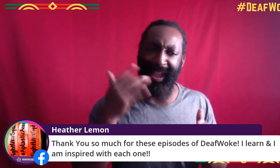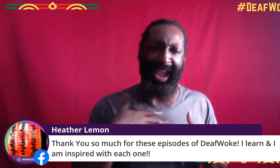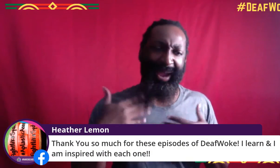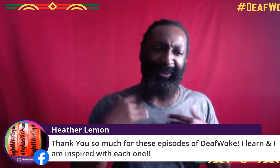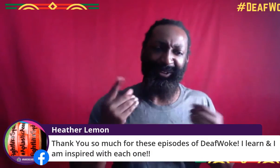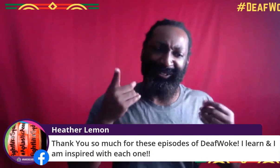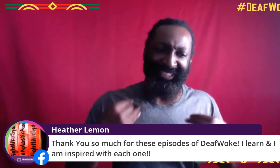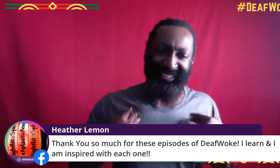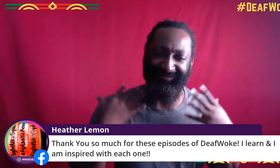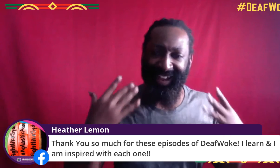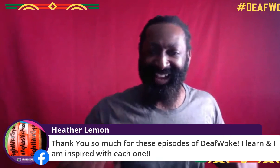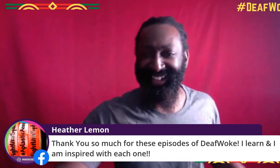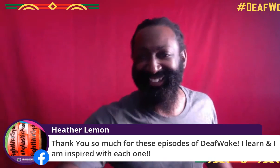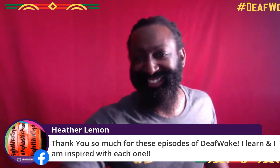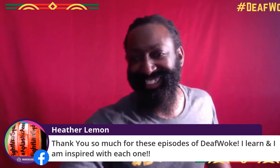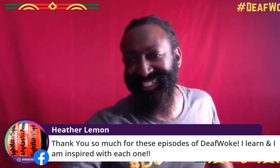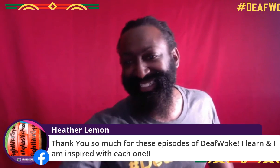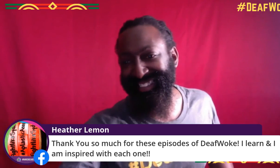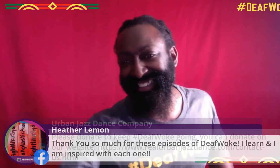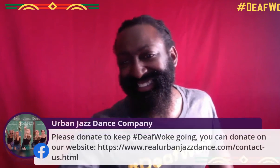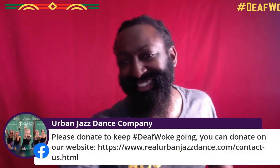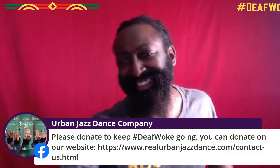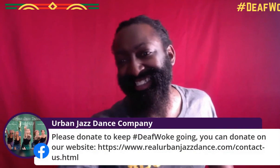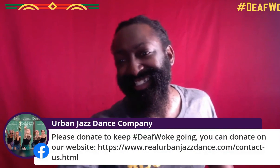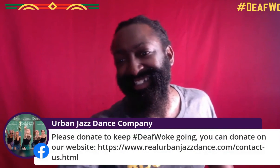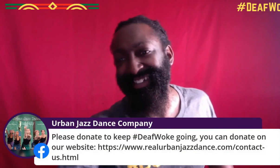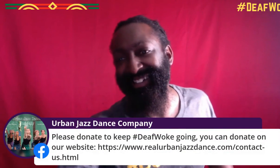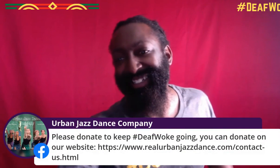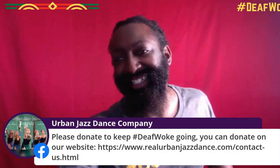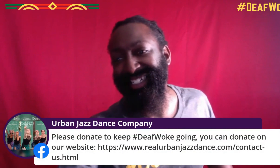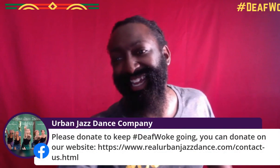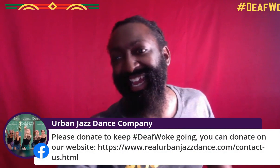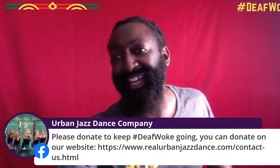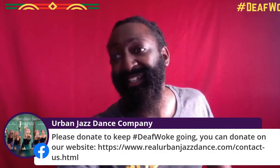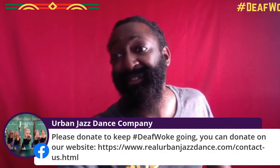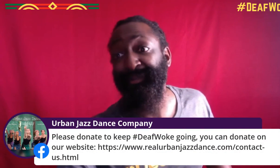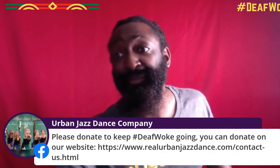No, thank you. I'm happy that you've been inspired.